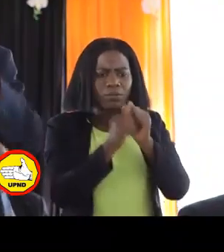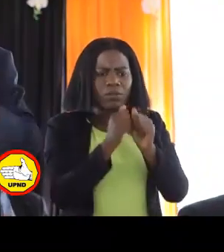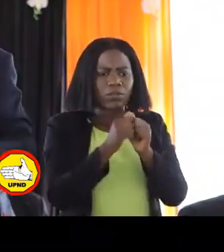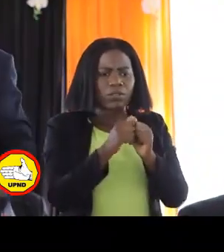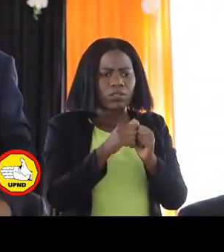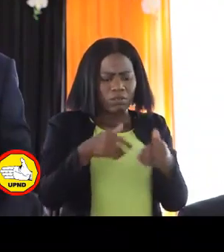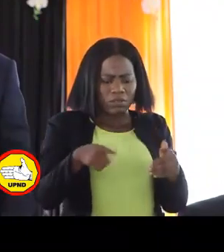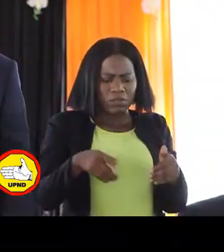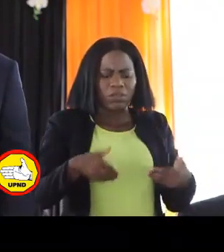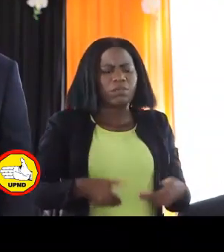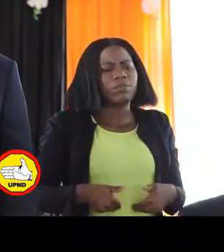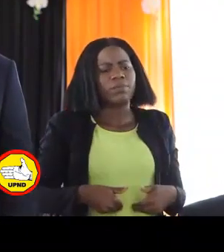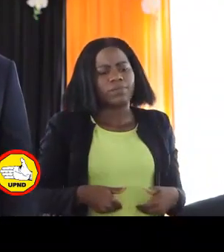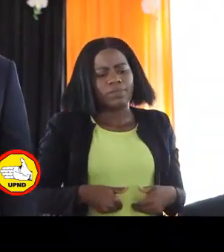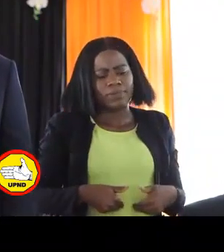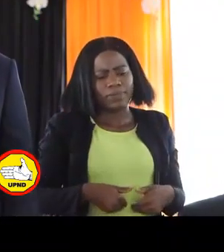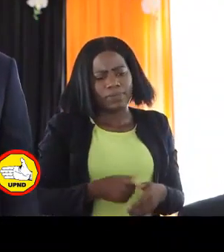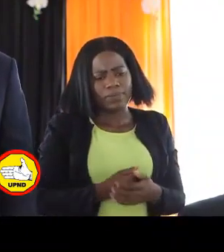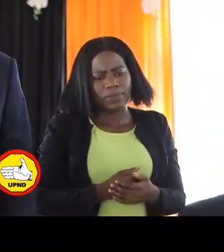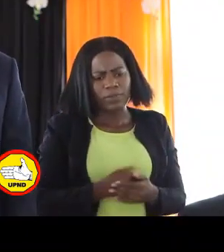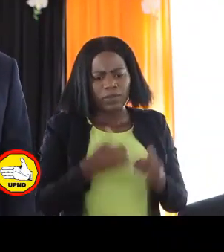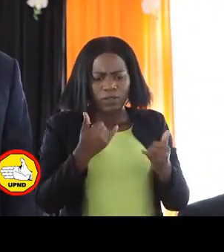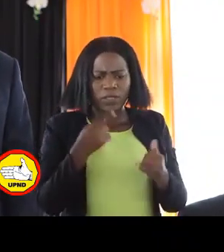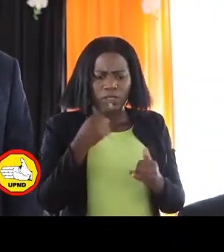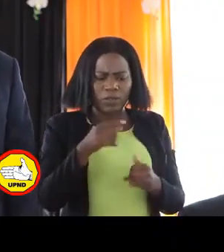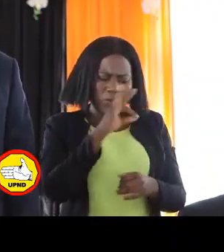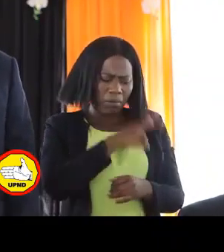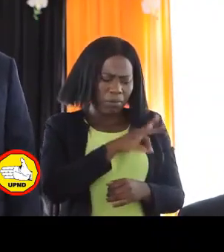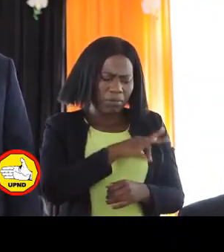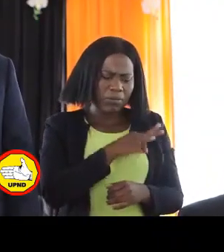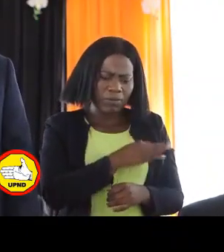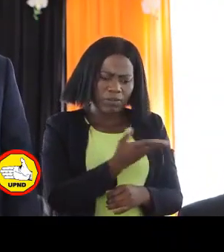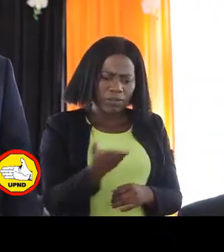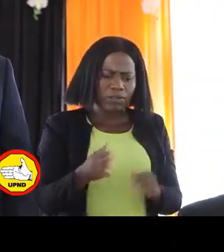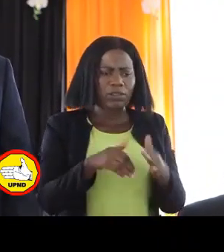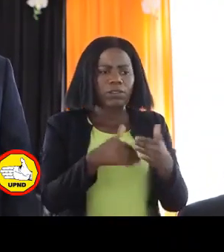They're still young. How are you going to benefit them?